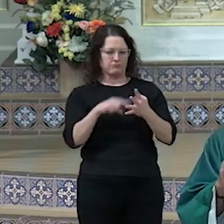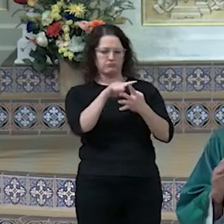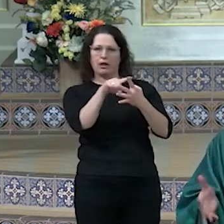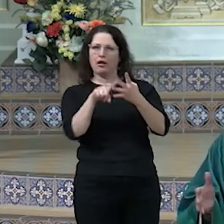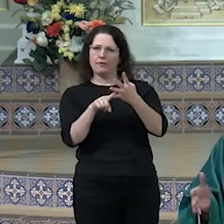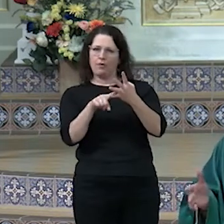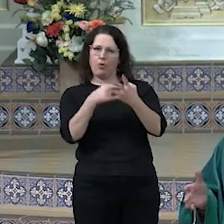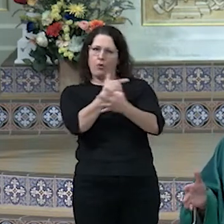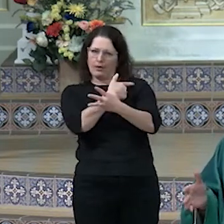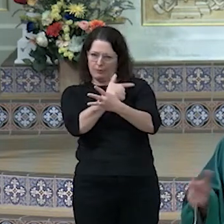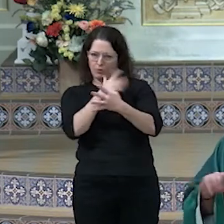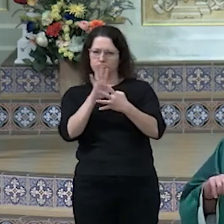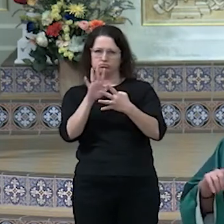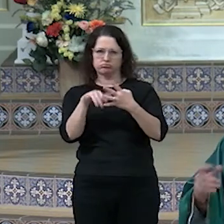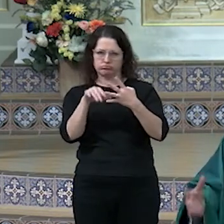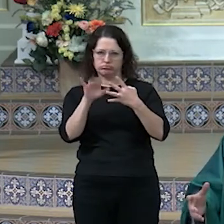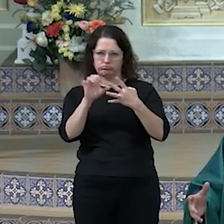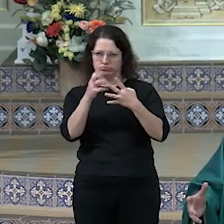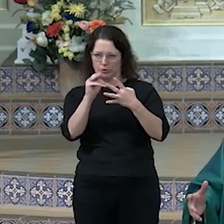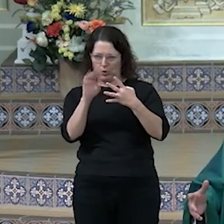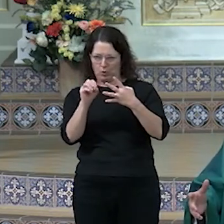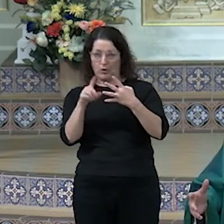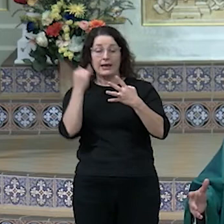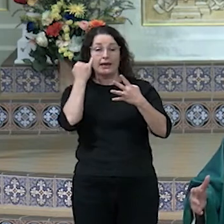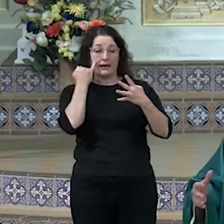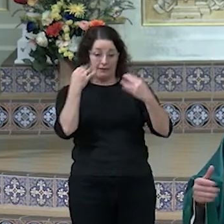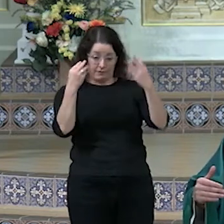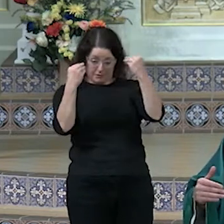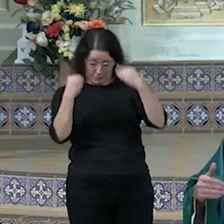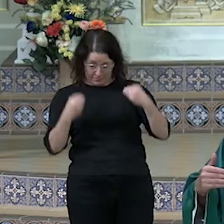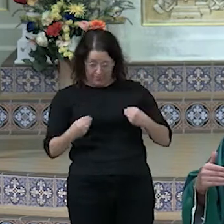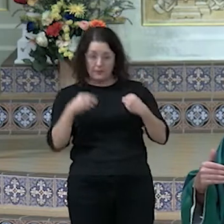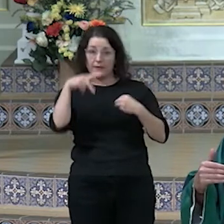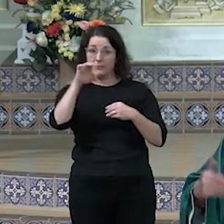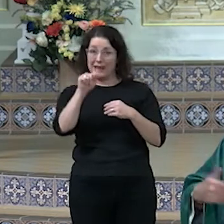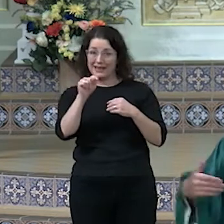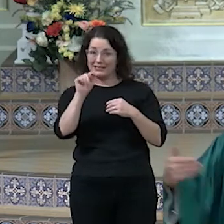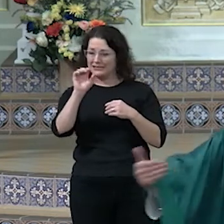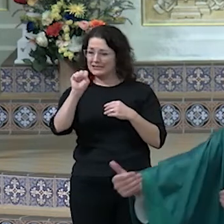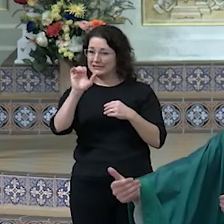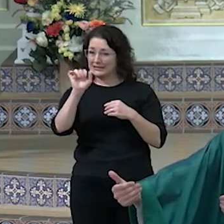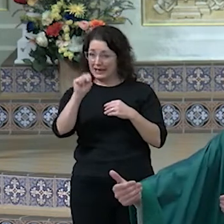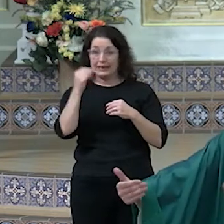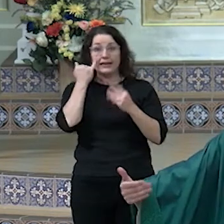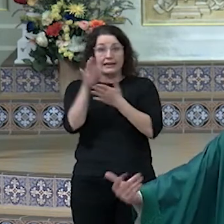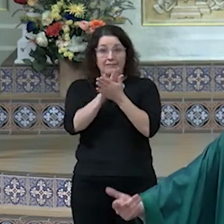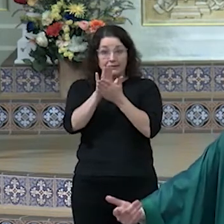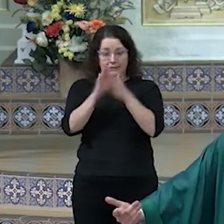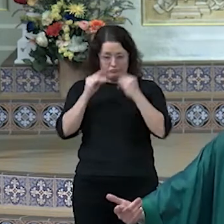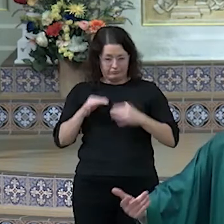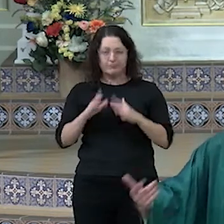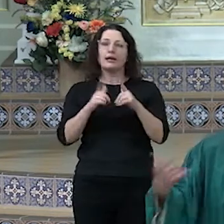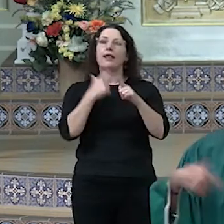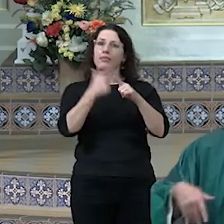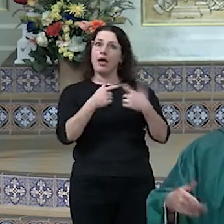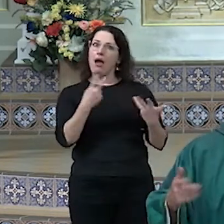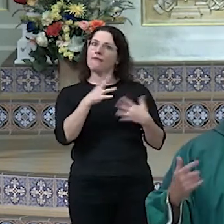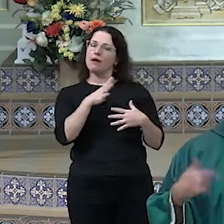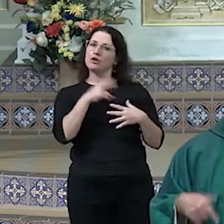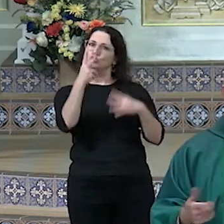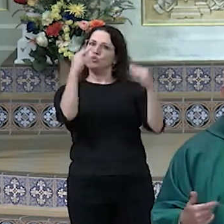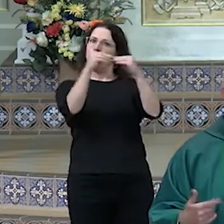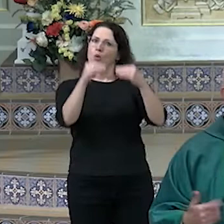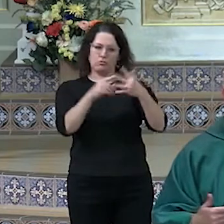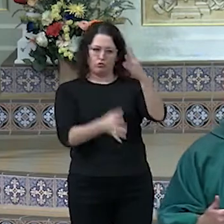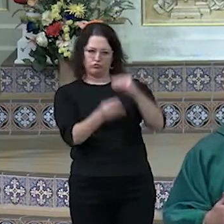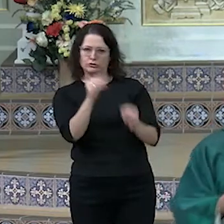and then do a PET scan, and if it was all clear, then I would have 2 more, right? That was